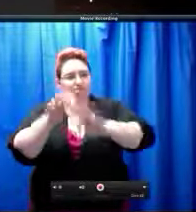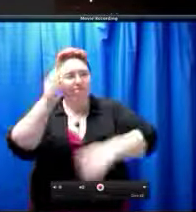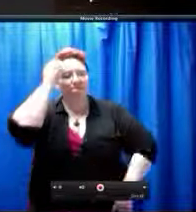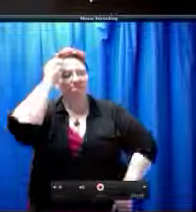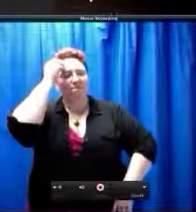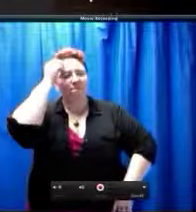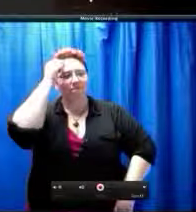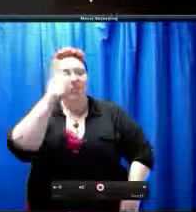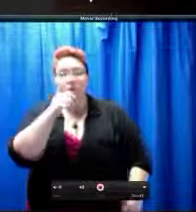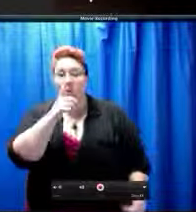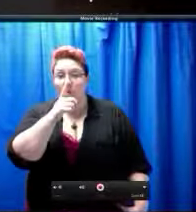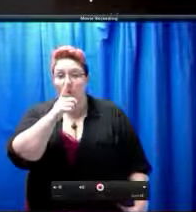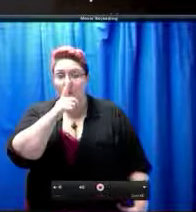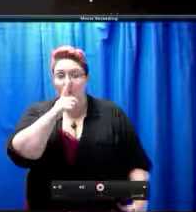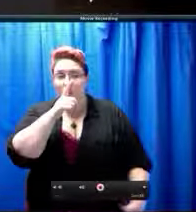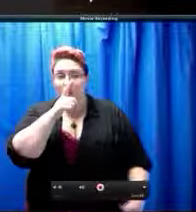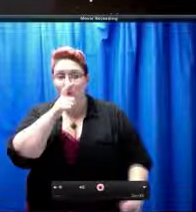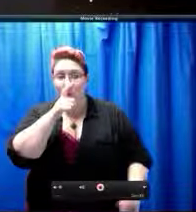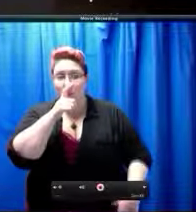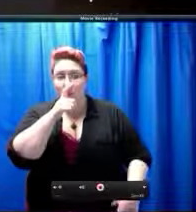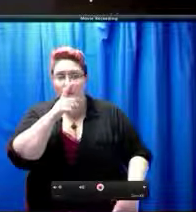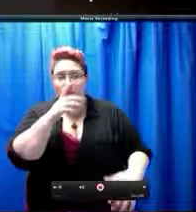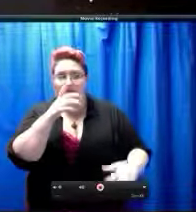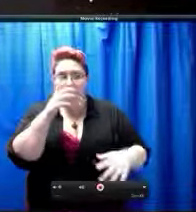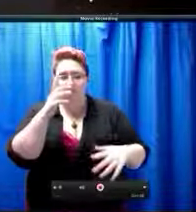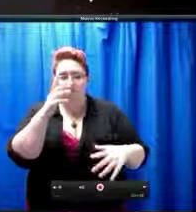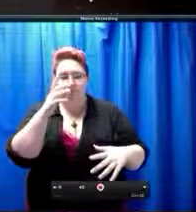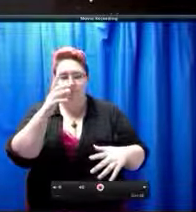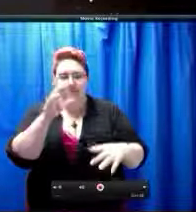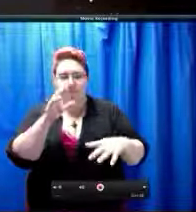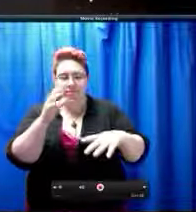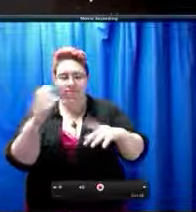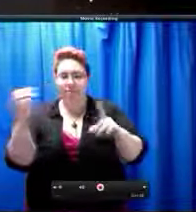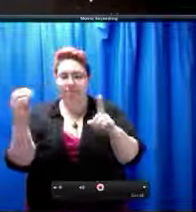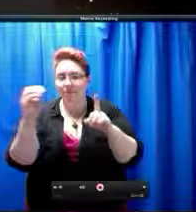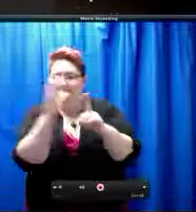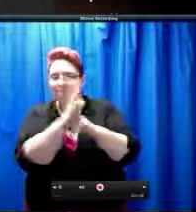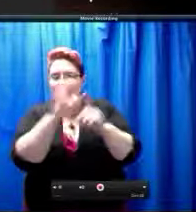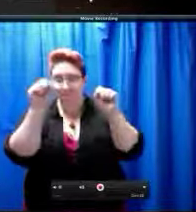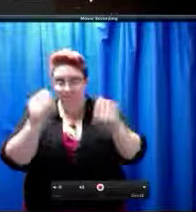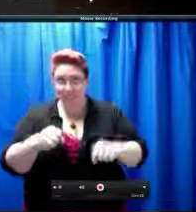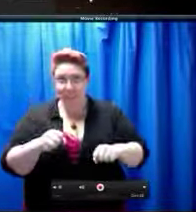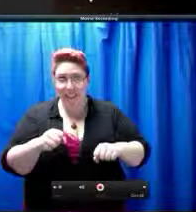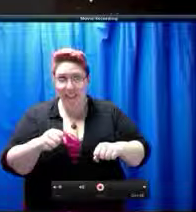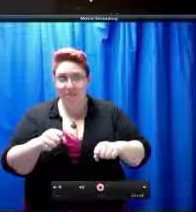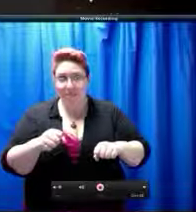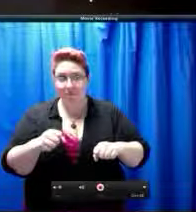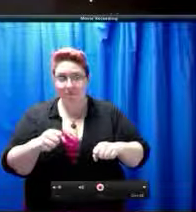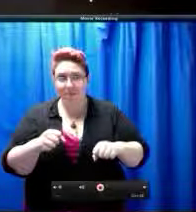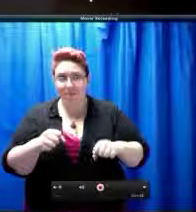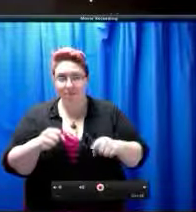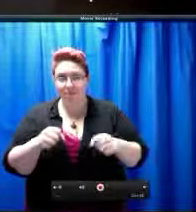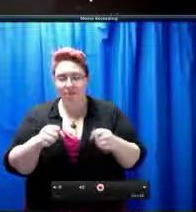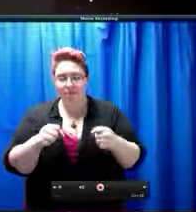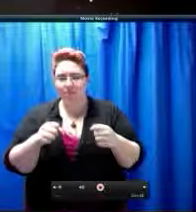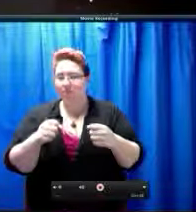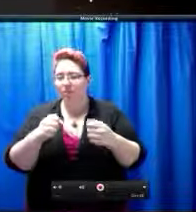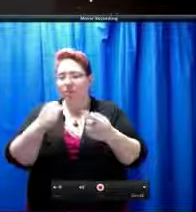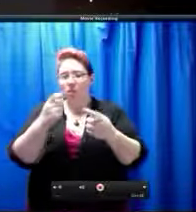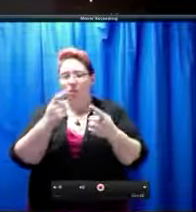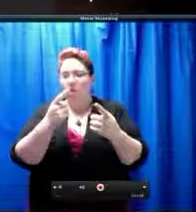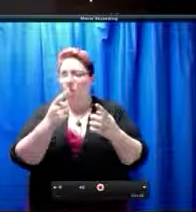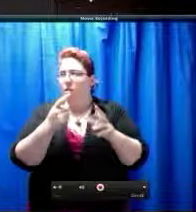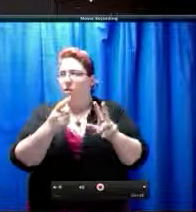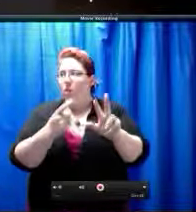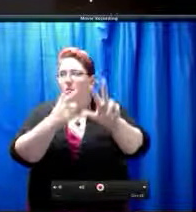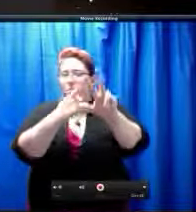Statistics show that 1 out of every 2 men will have cancer in their lifetime, and 1 out of 3 women will develop